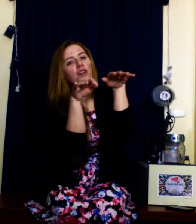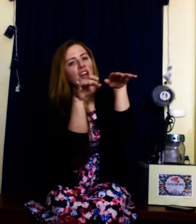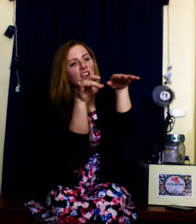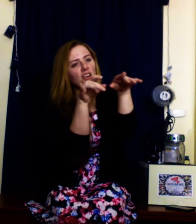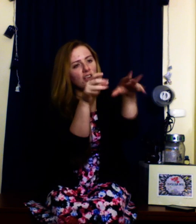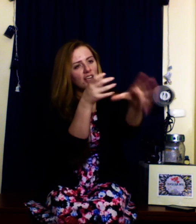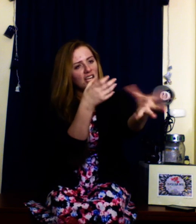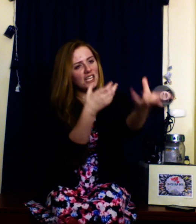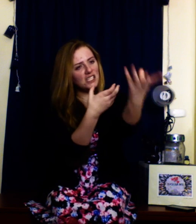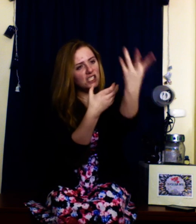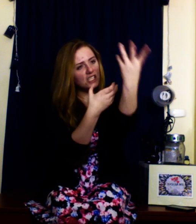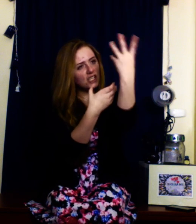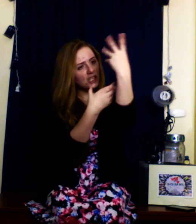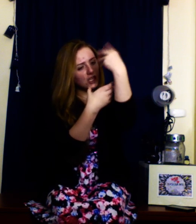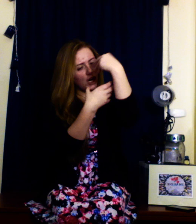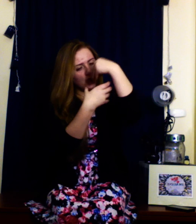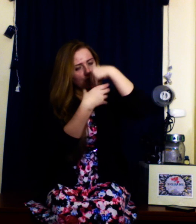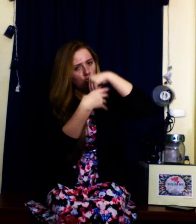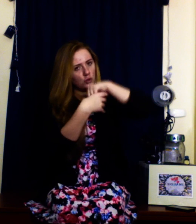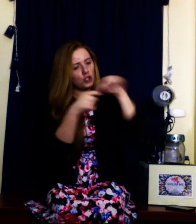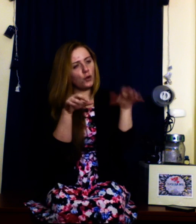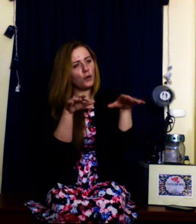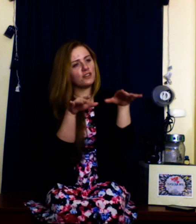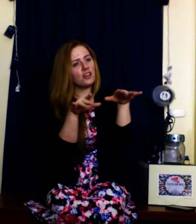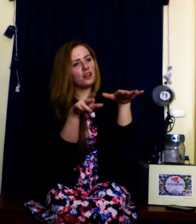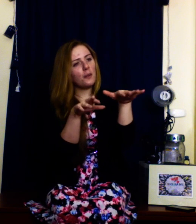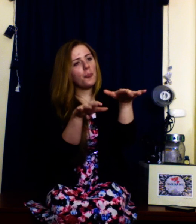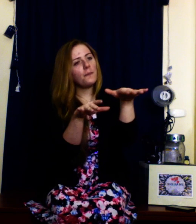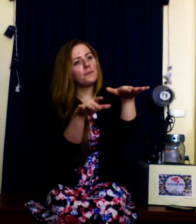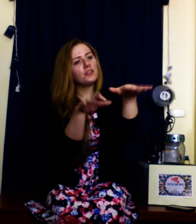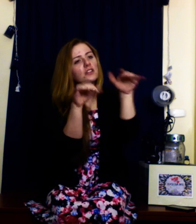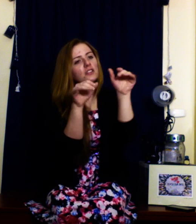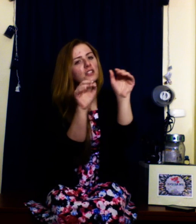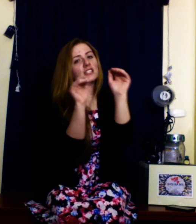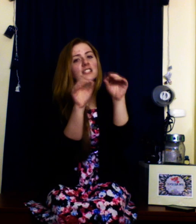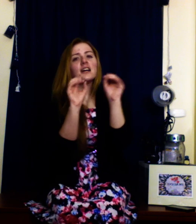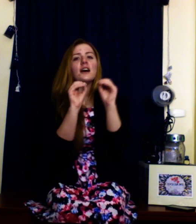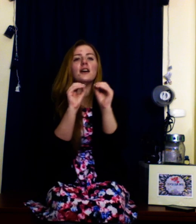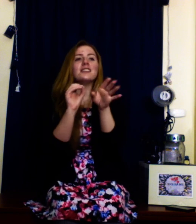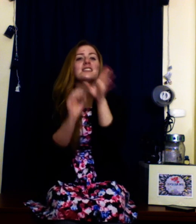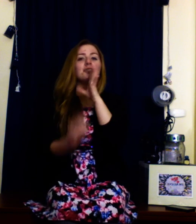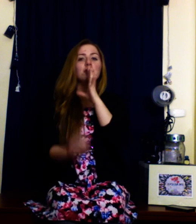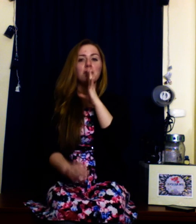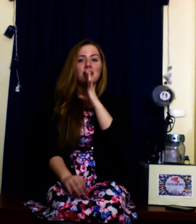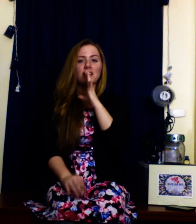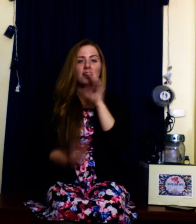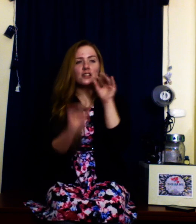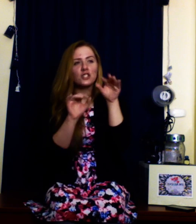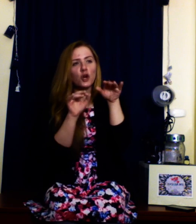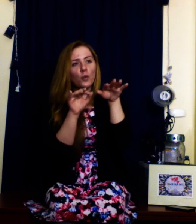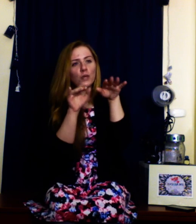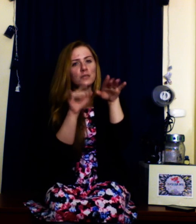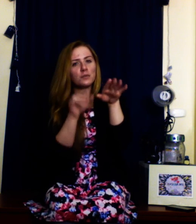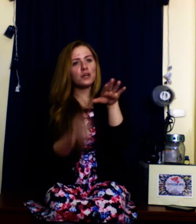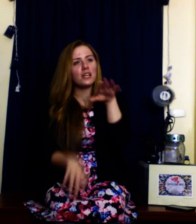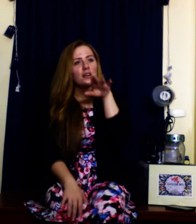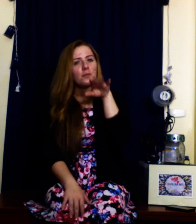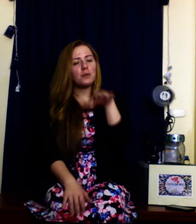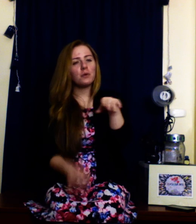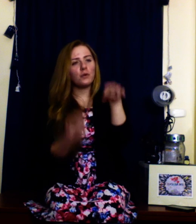Whispering, it's got you. So it's like, this is speak. So whispering, people will